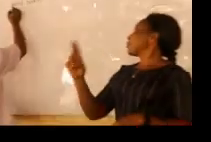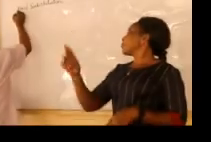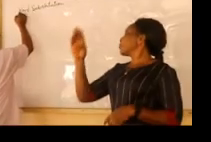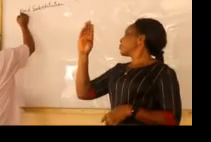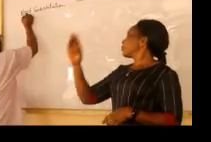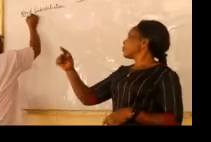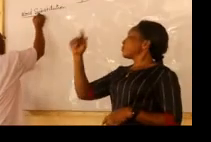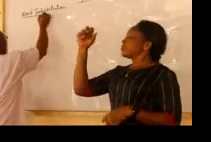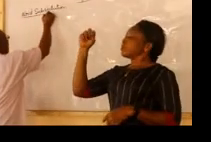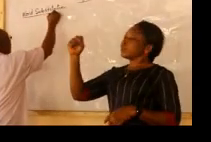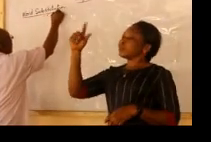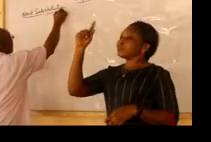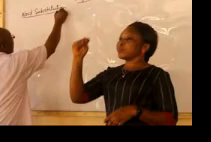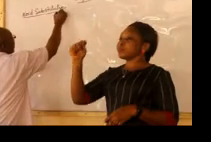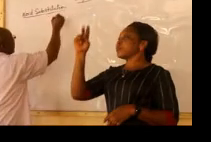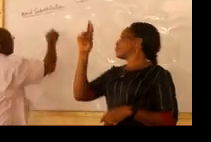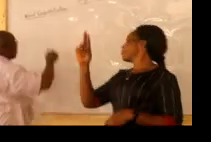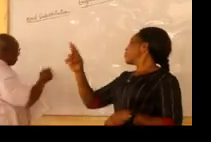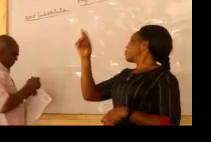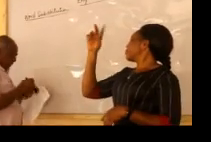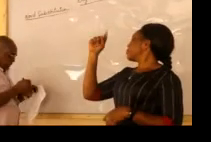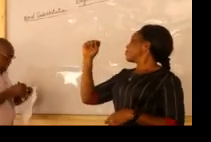comprehension.